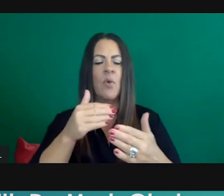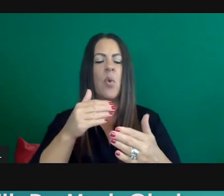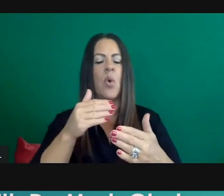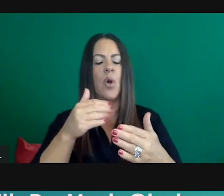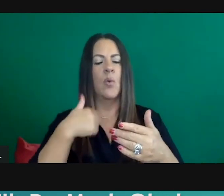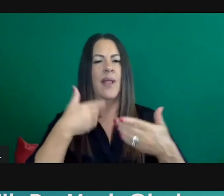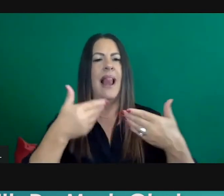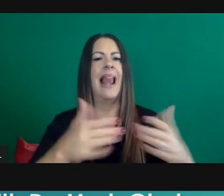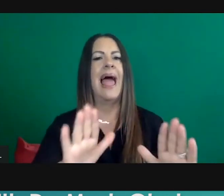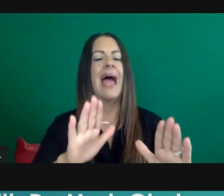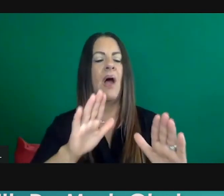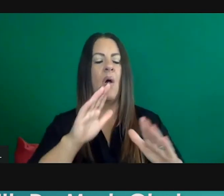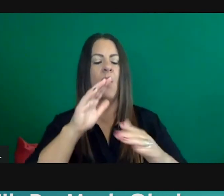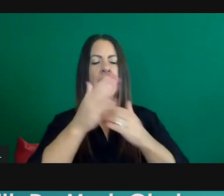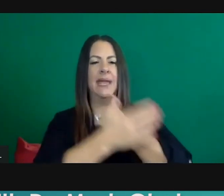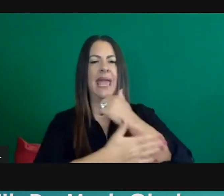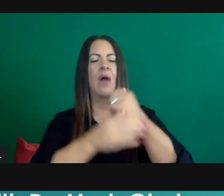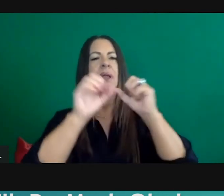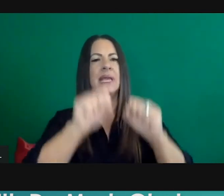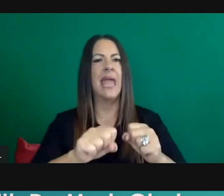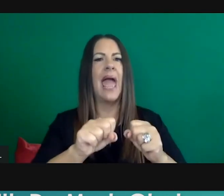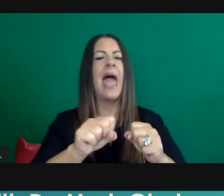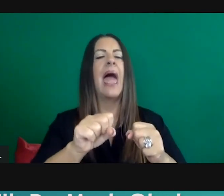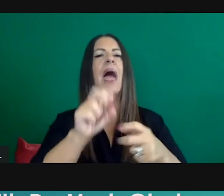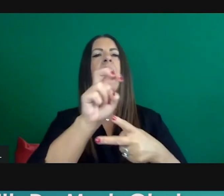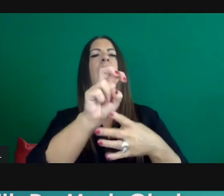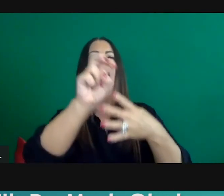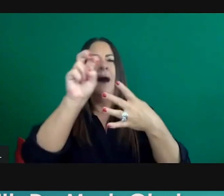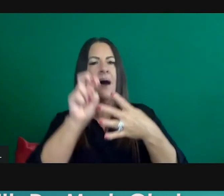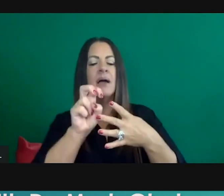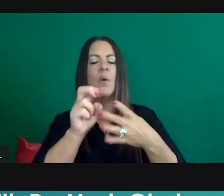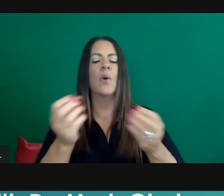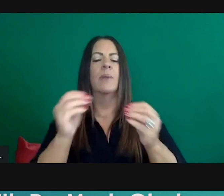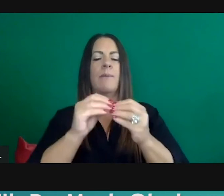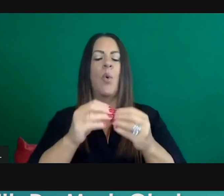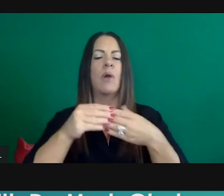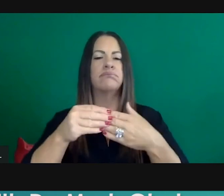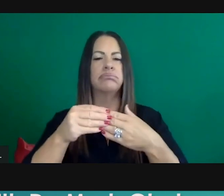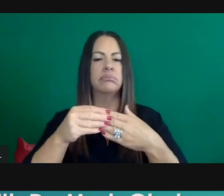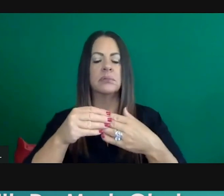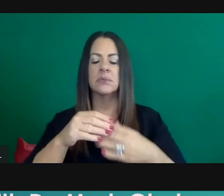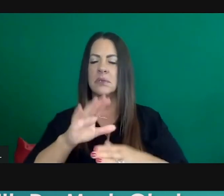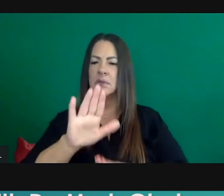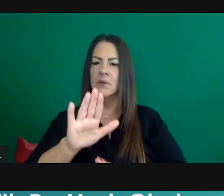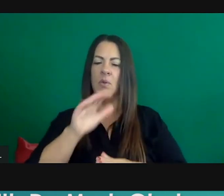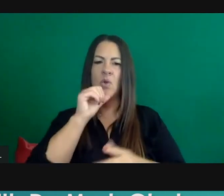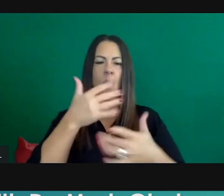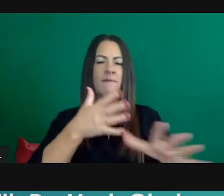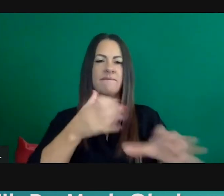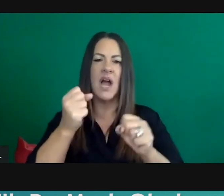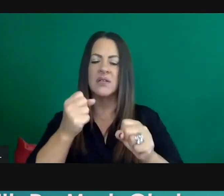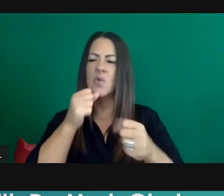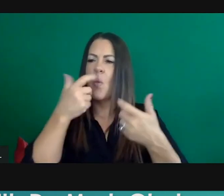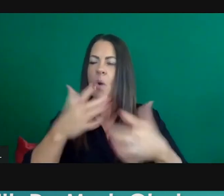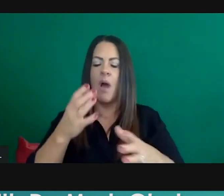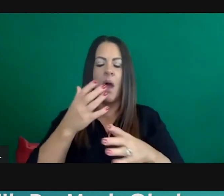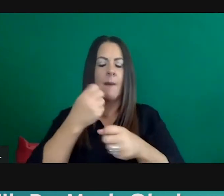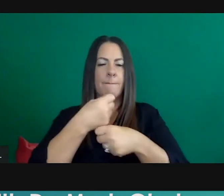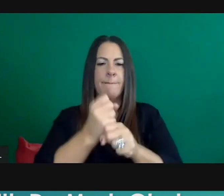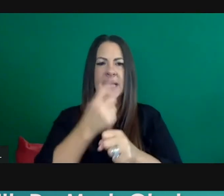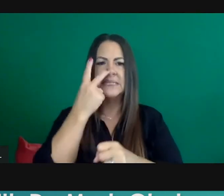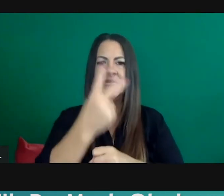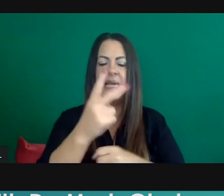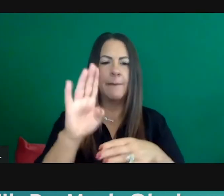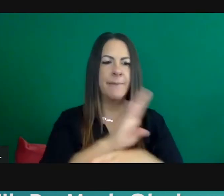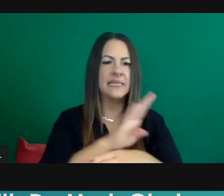more restrictive tier is done thoughtfully with a lot of deliberation to ensure that we don't cause businesses or communities